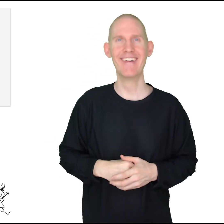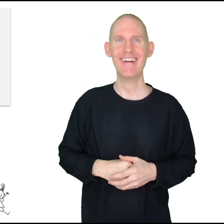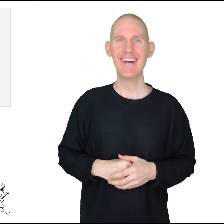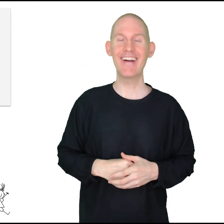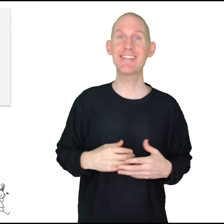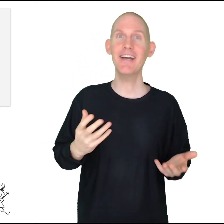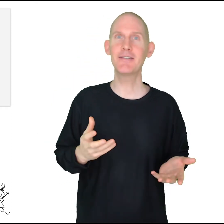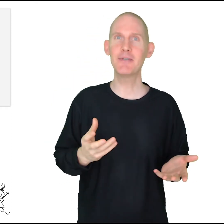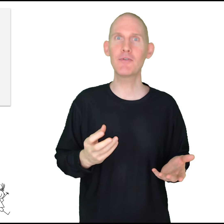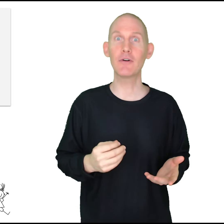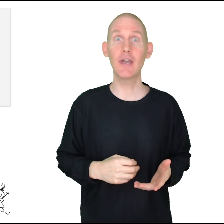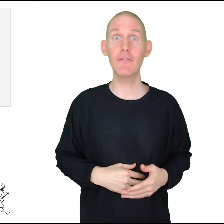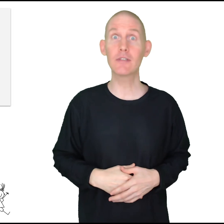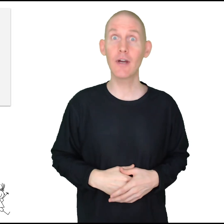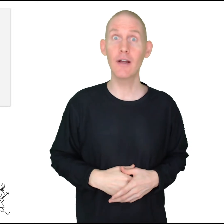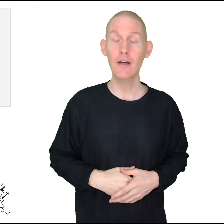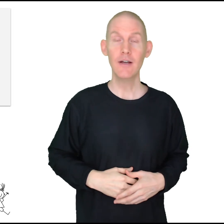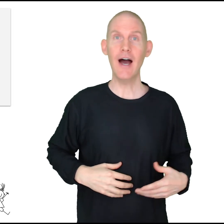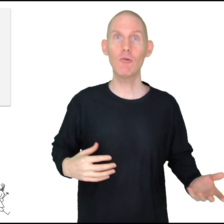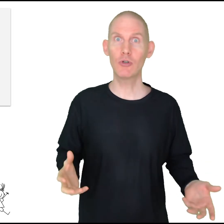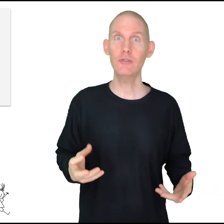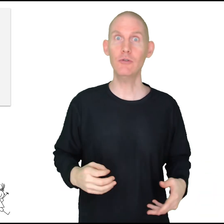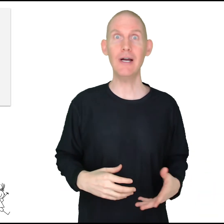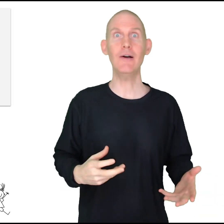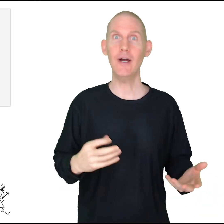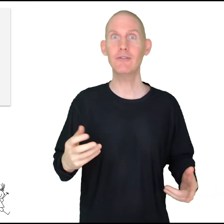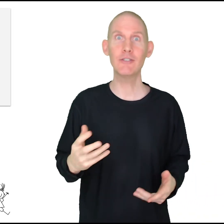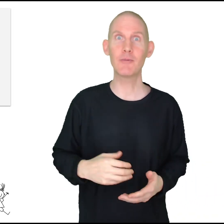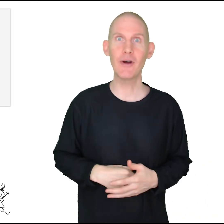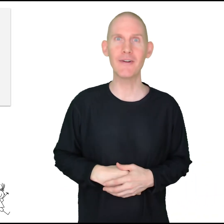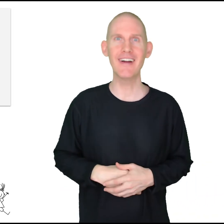Right, it's not too difficult to have this kind of, how could you, why did you hit your brother, right?